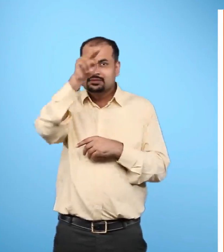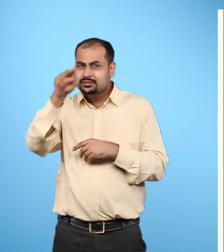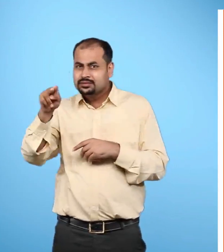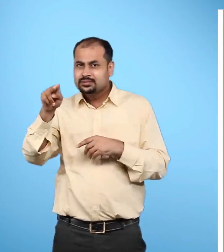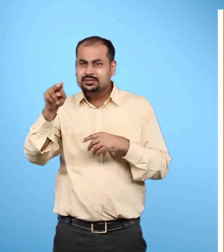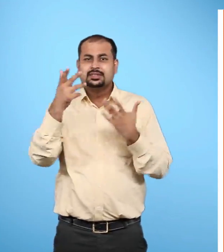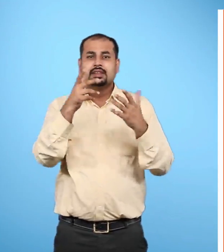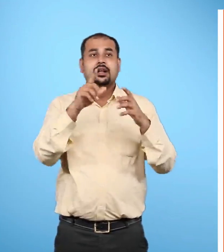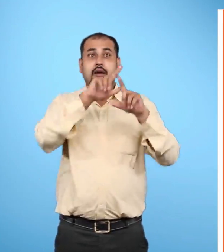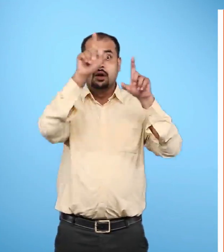by Suruchi.